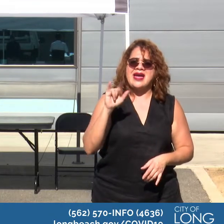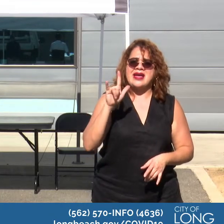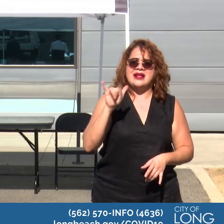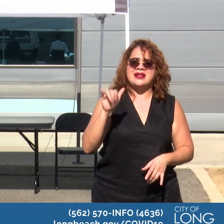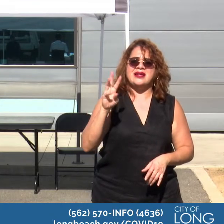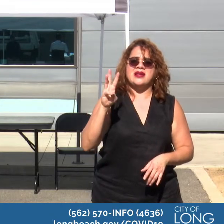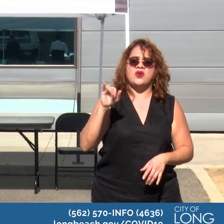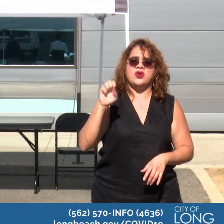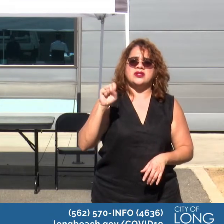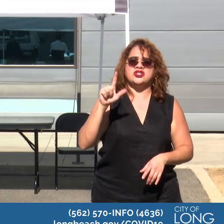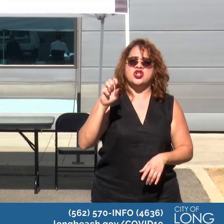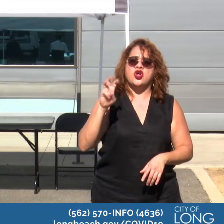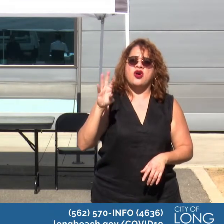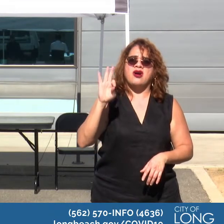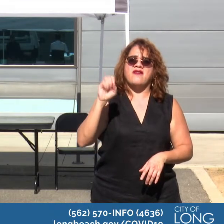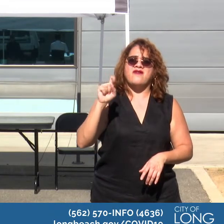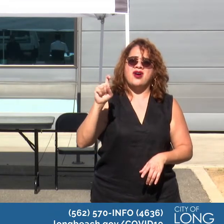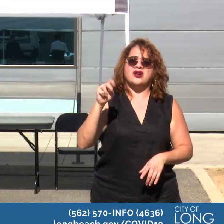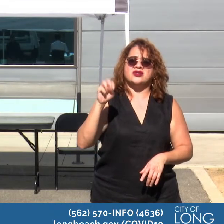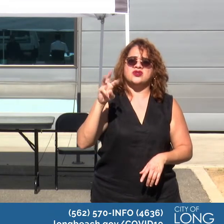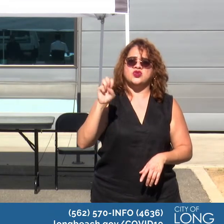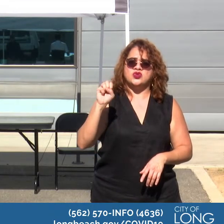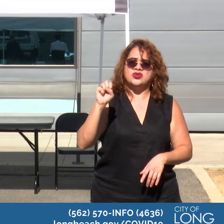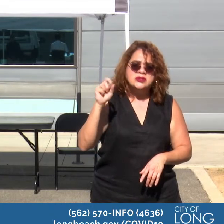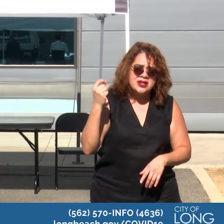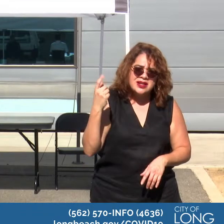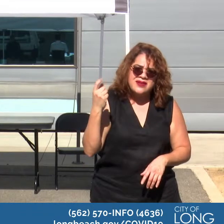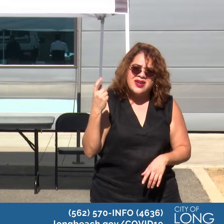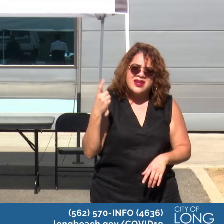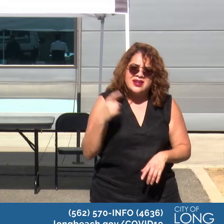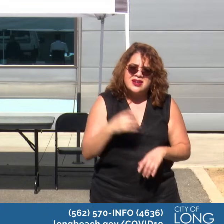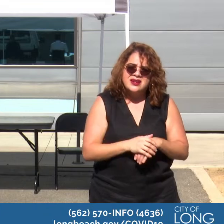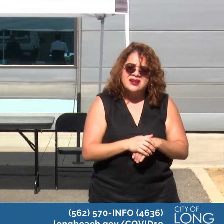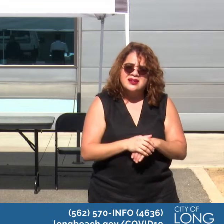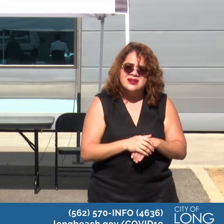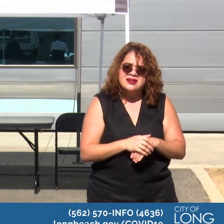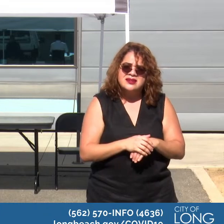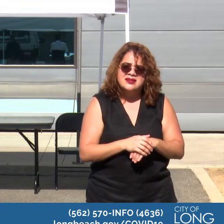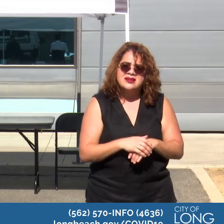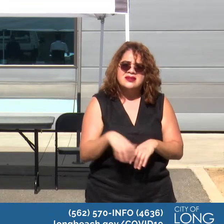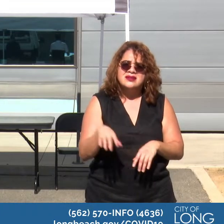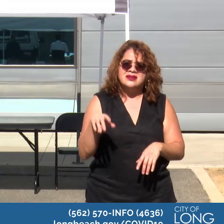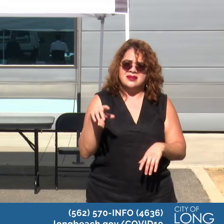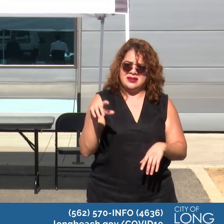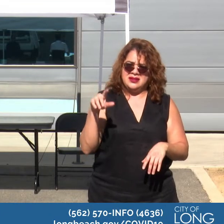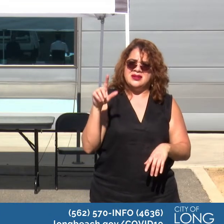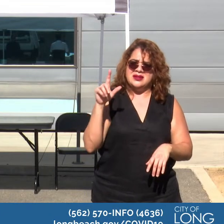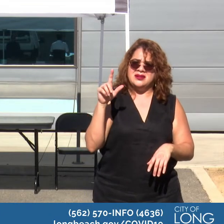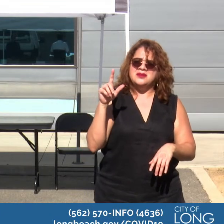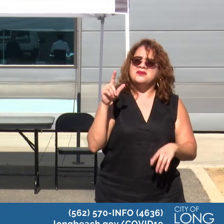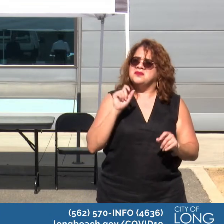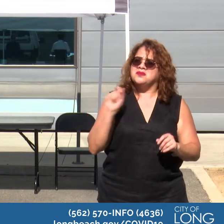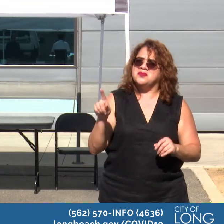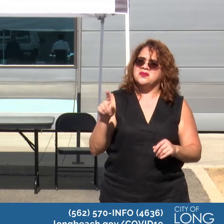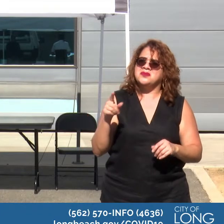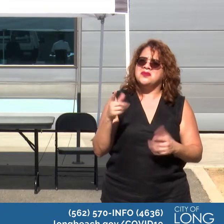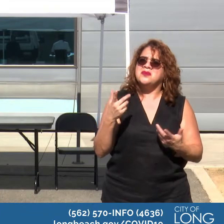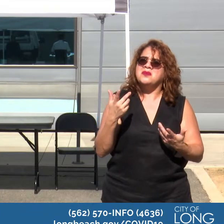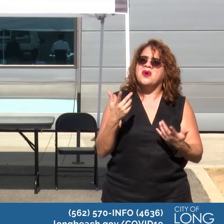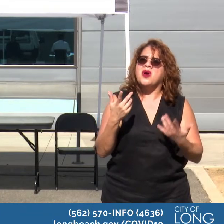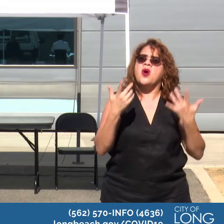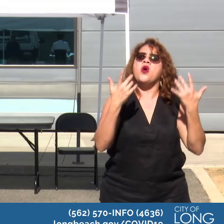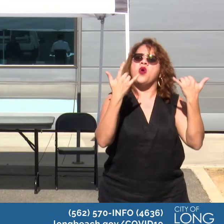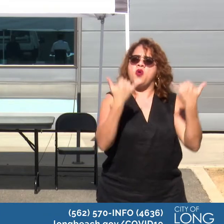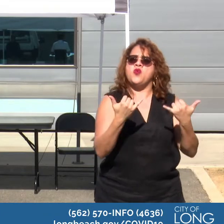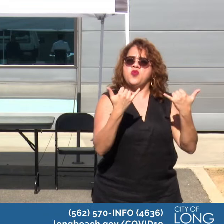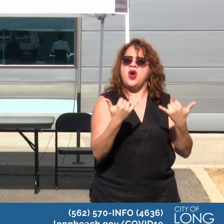to them, bypassing the state and county. Is that what Long Beach is trying to do? Well, right now we are getting direct allocation because